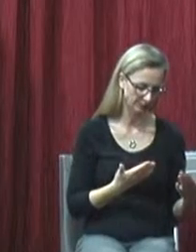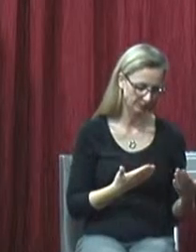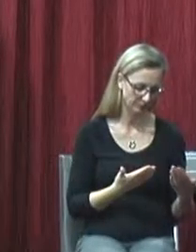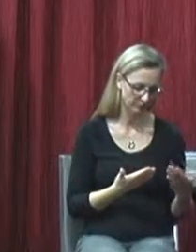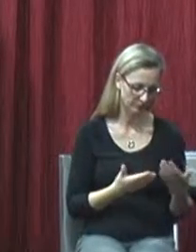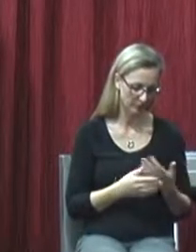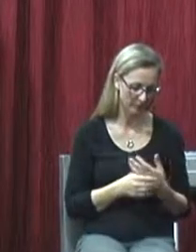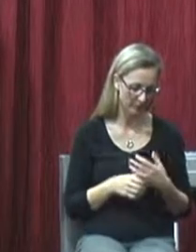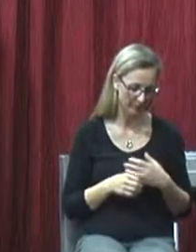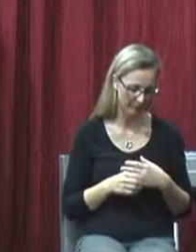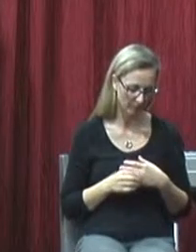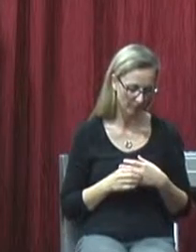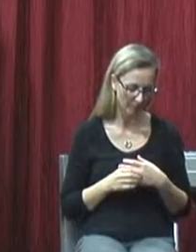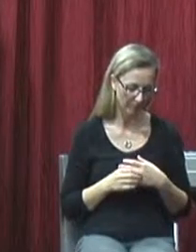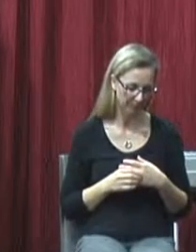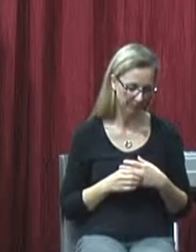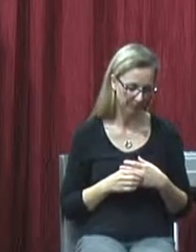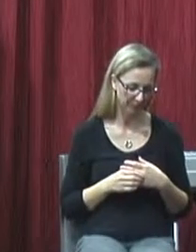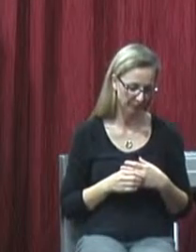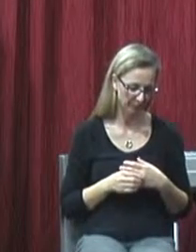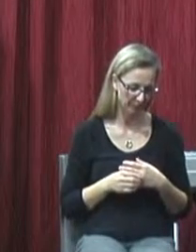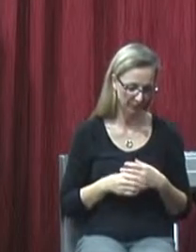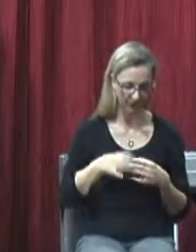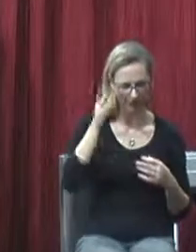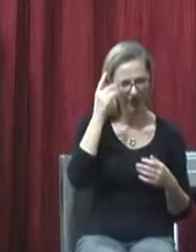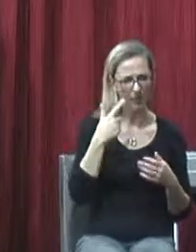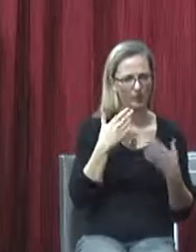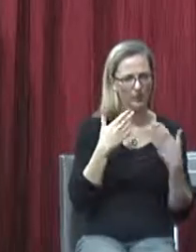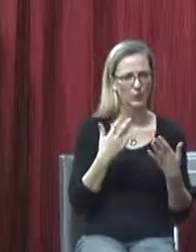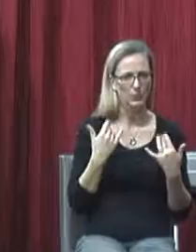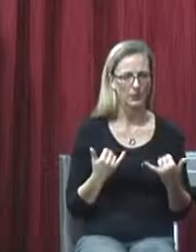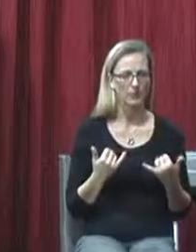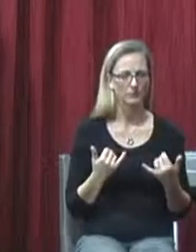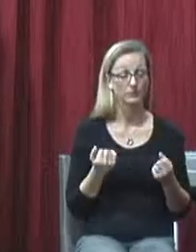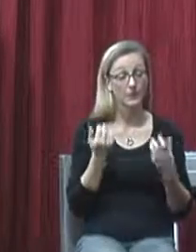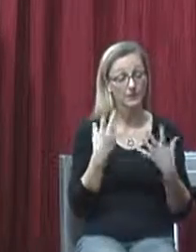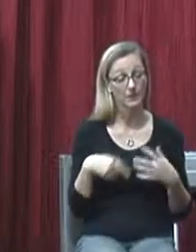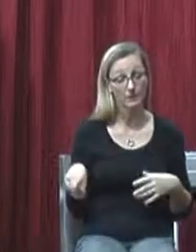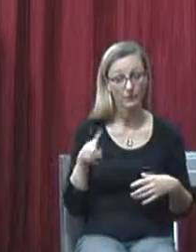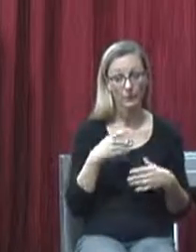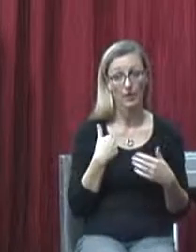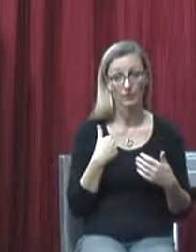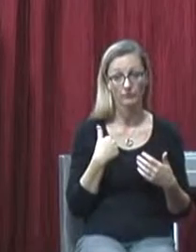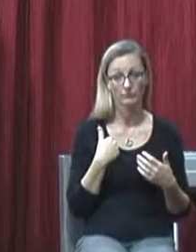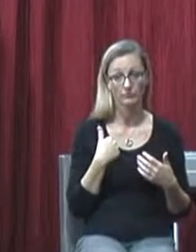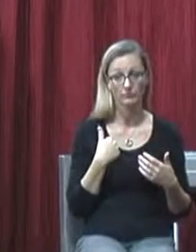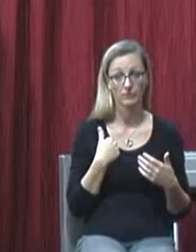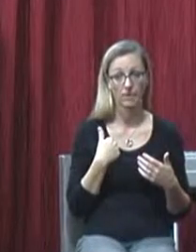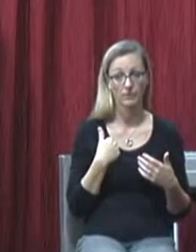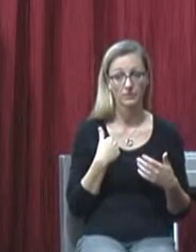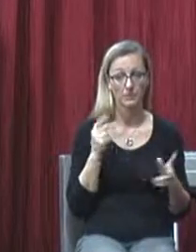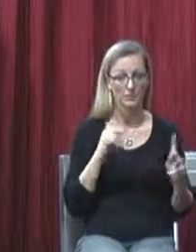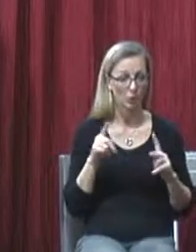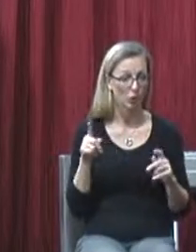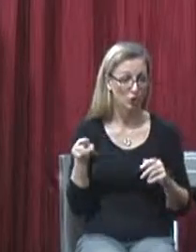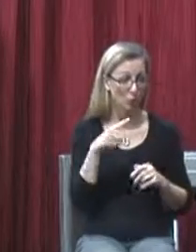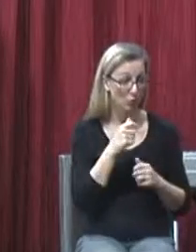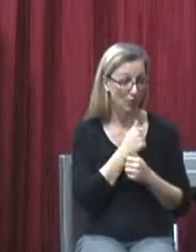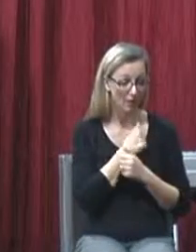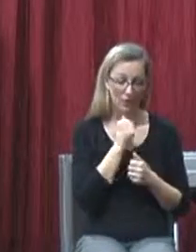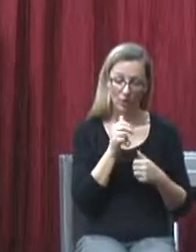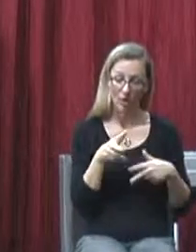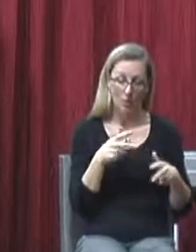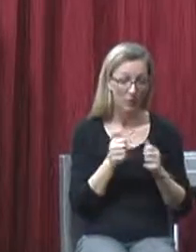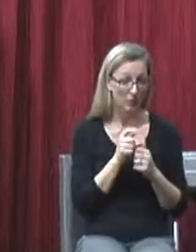fulfilled. And Father, we thank you right now. How many of you have loved ones who are not walking with the Lord?